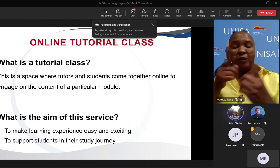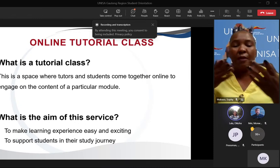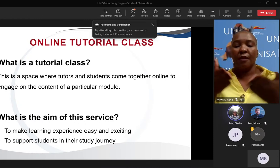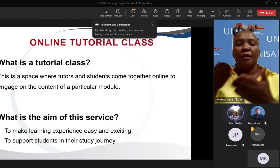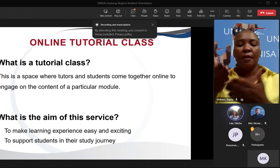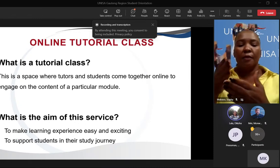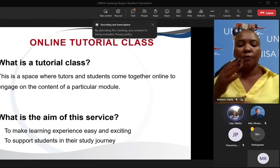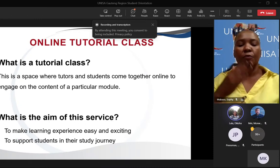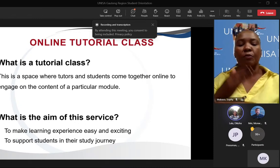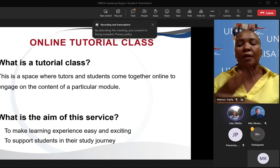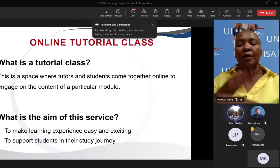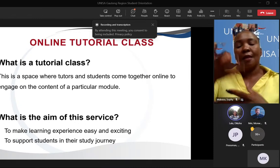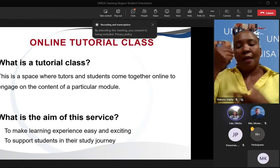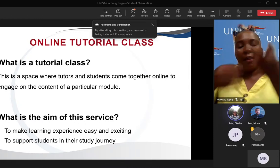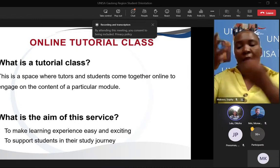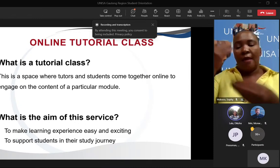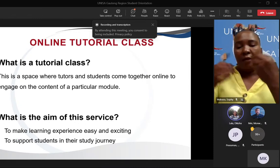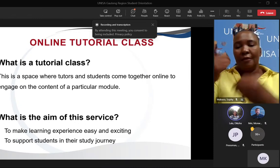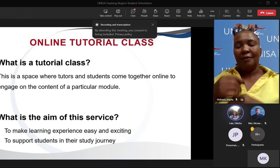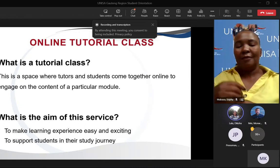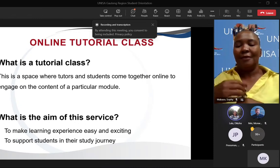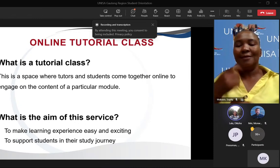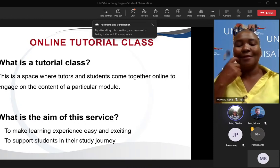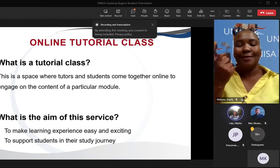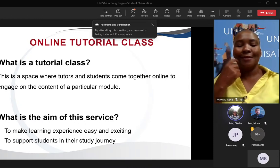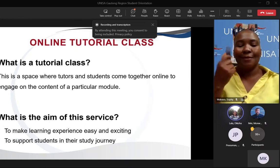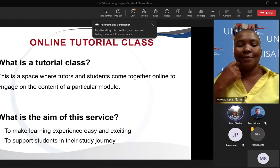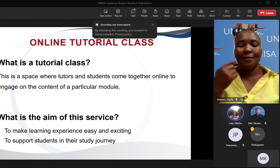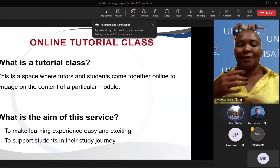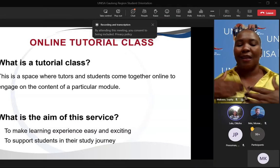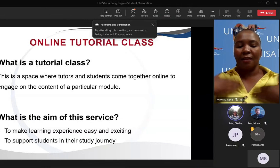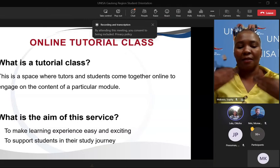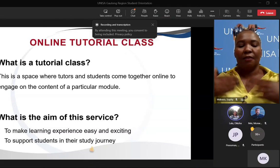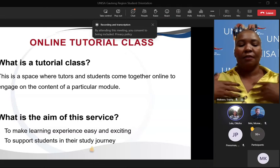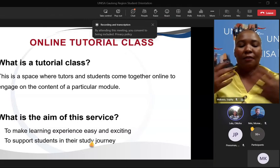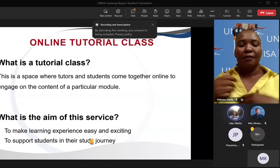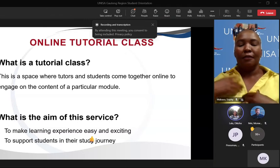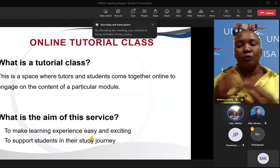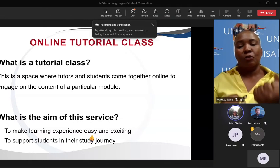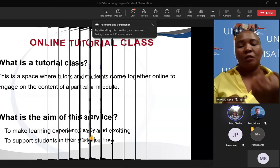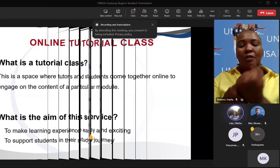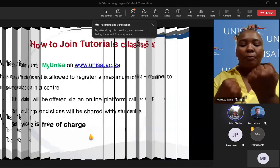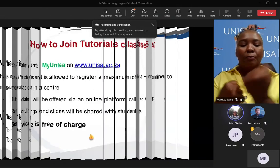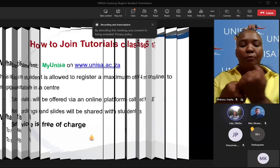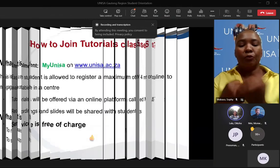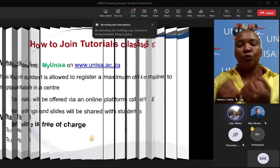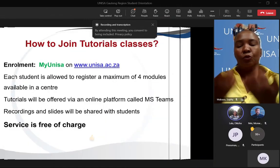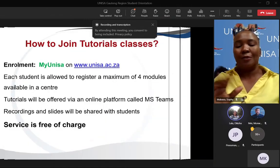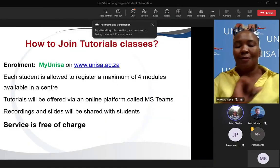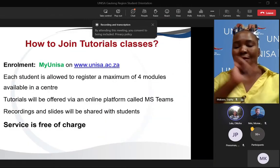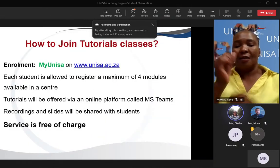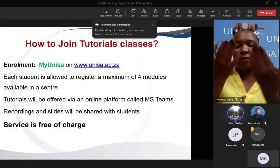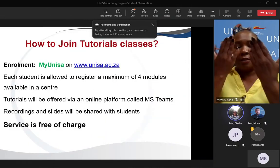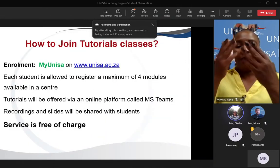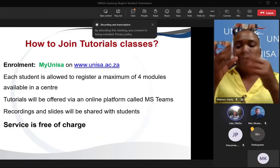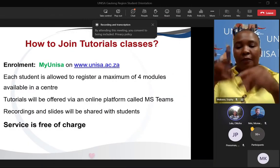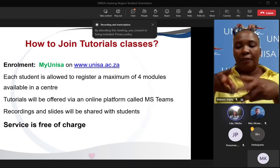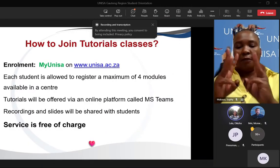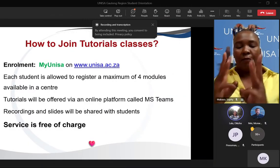make The Learning Experience easy and exciting as well as to support students in their study Journey